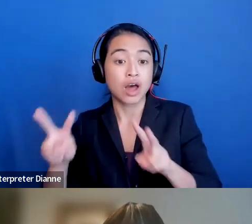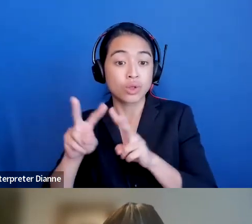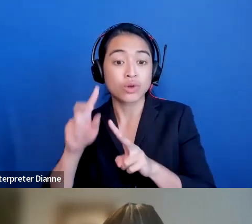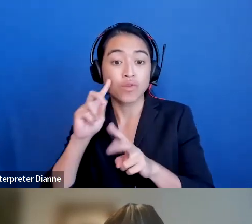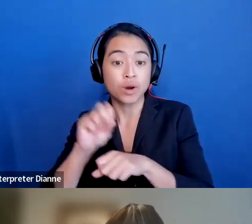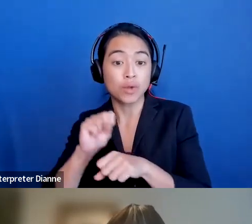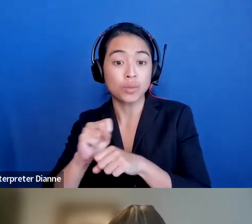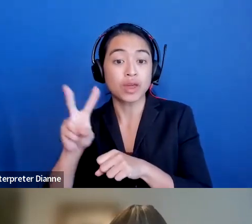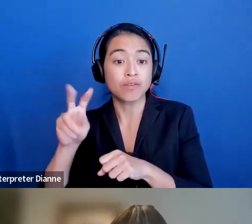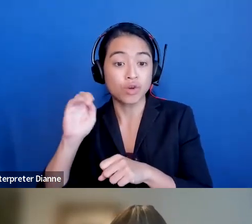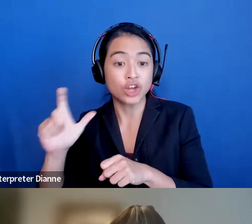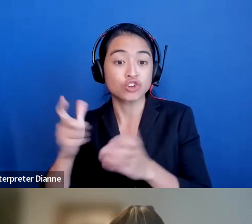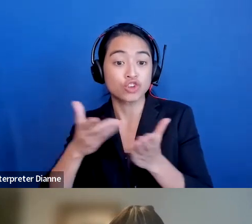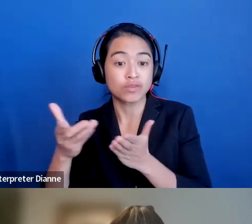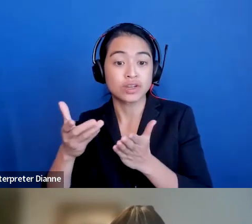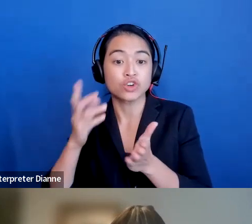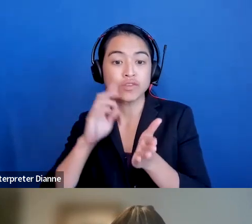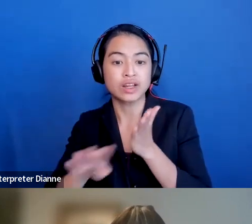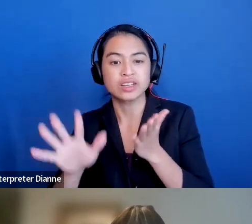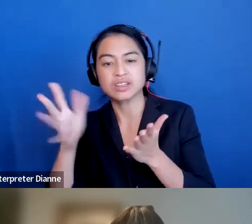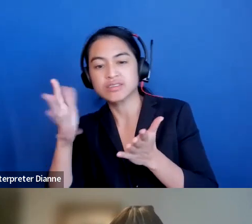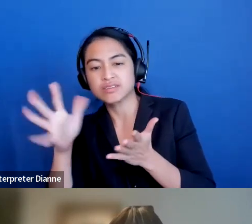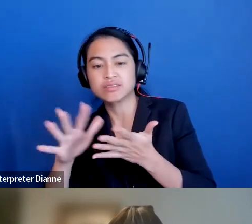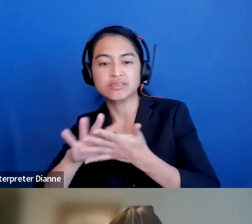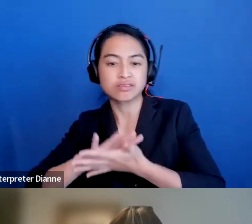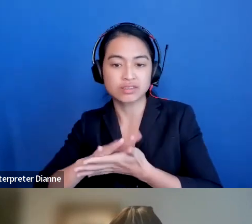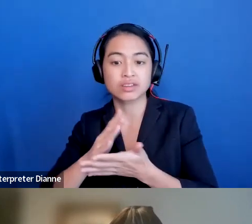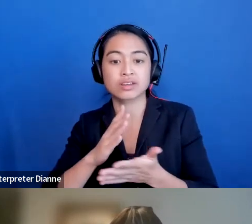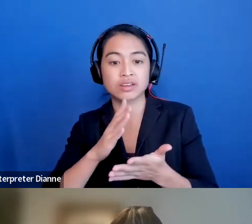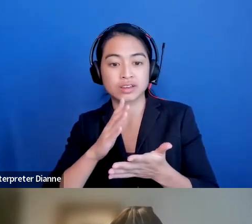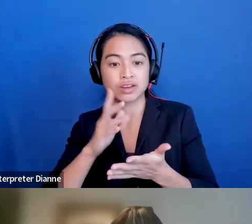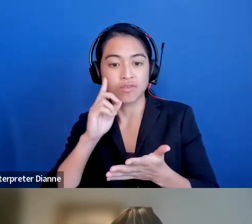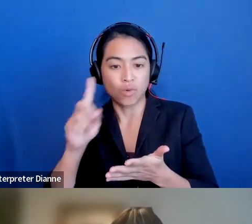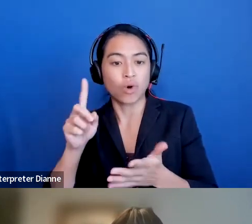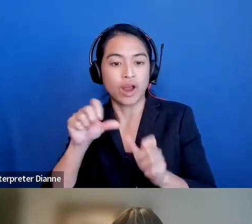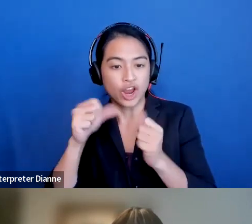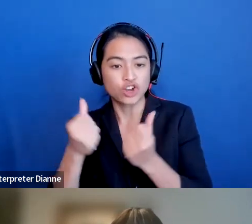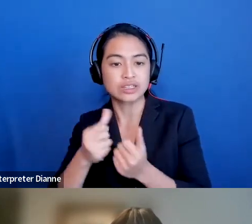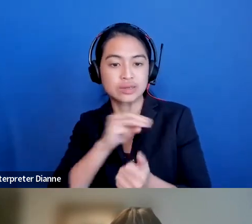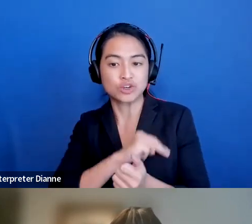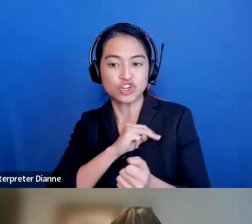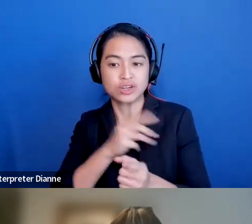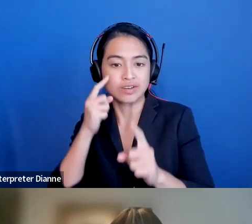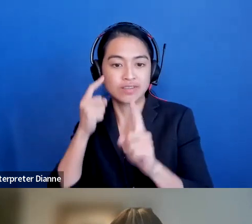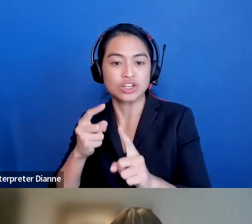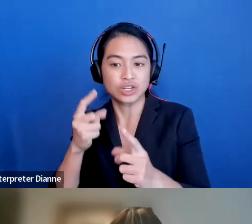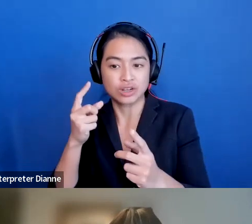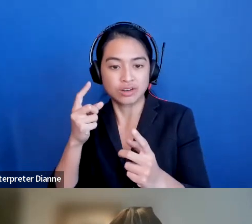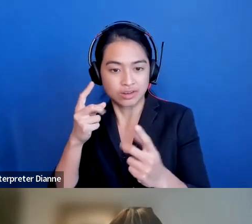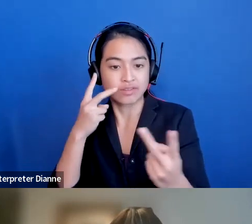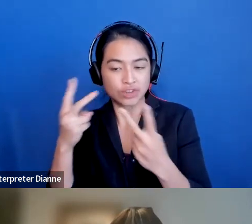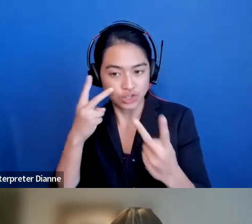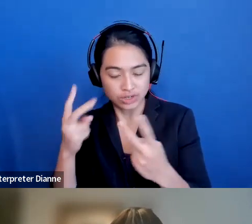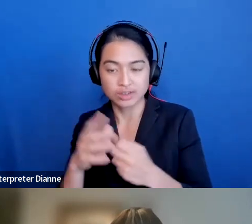are reflected indirectly in agency mission, value, and goals. So,